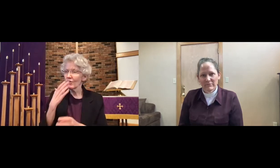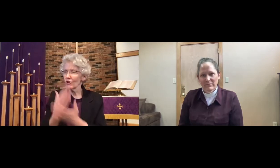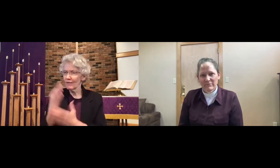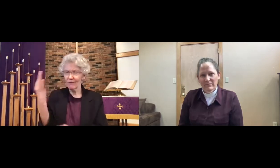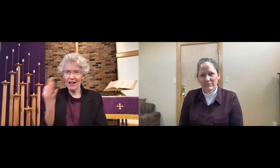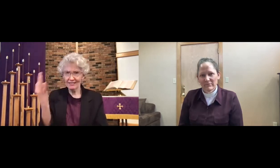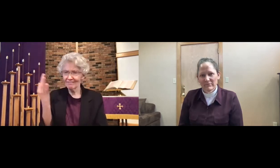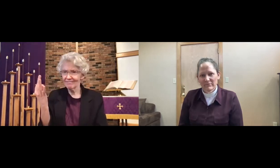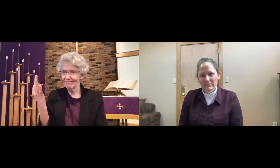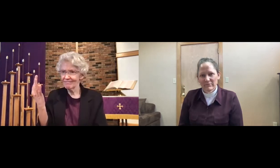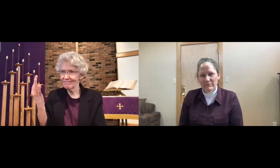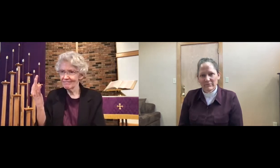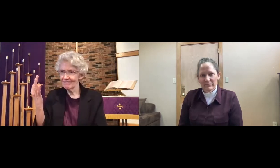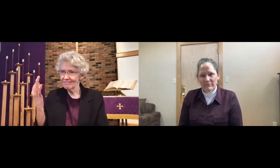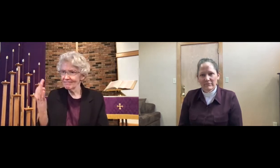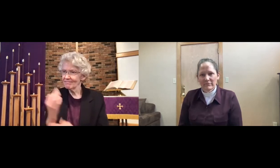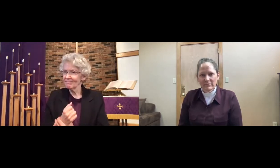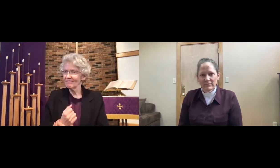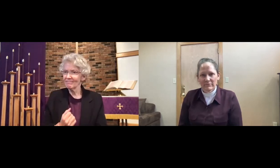we remember Good Friday.